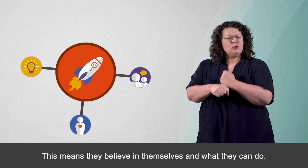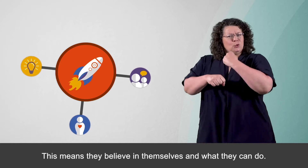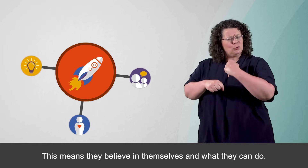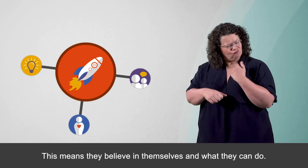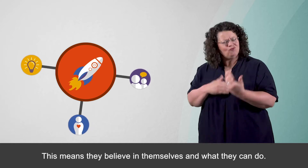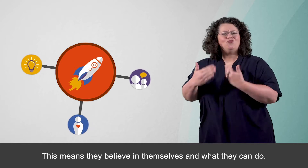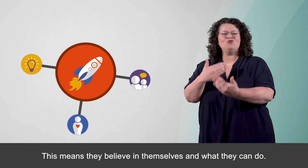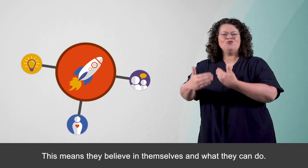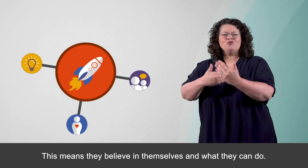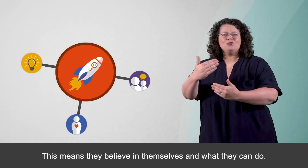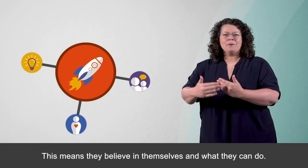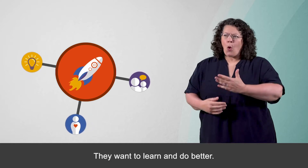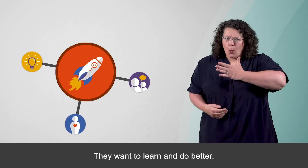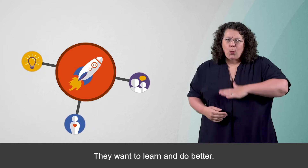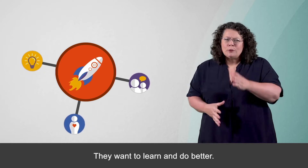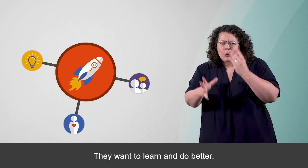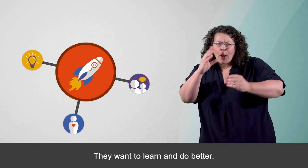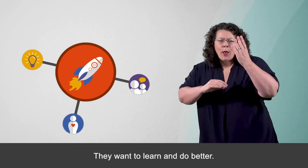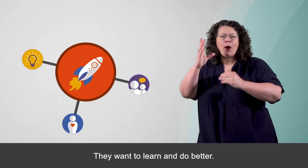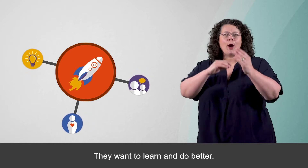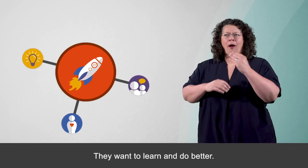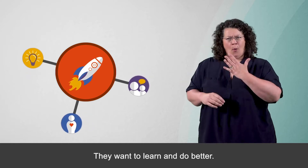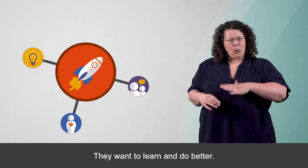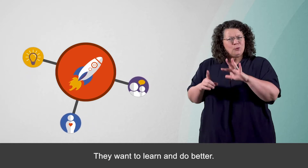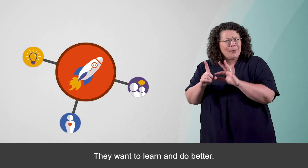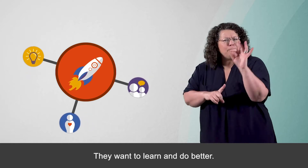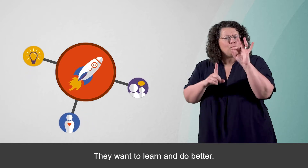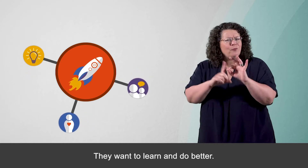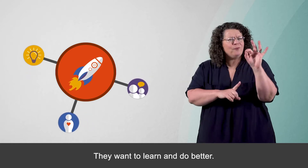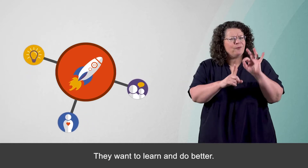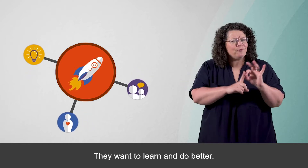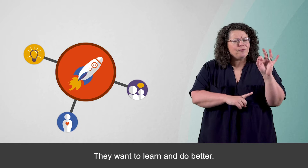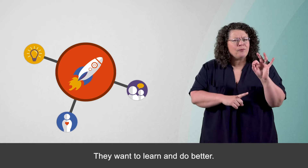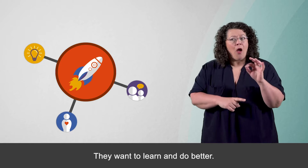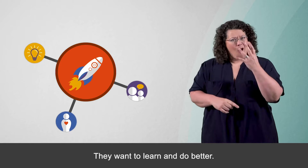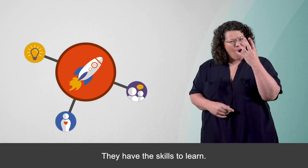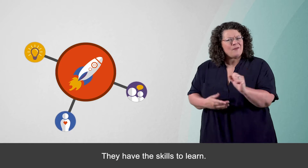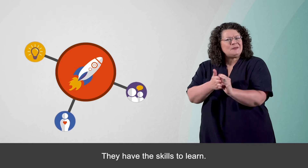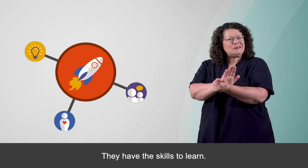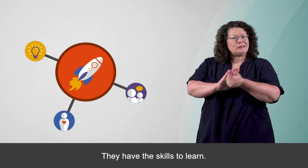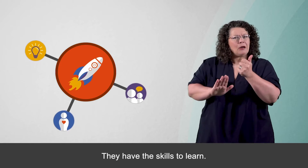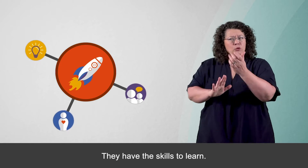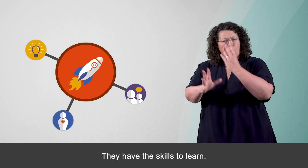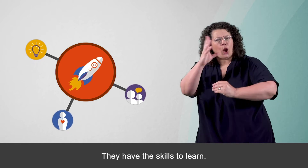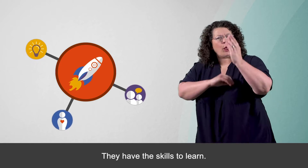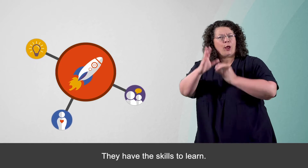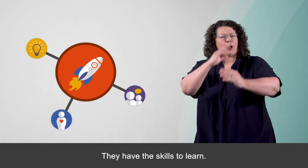do. They want to learn and do better. They have the skills to